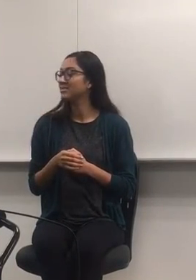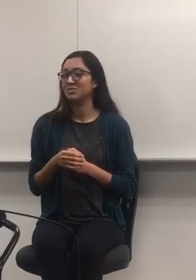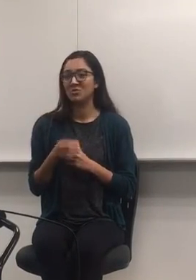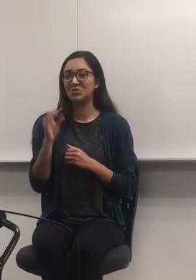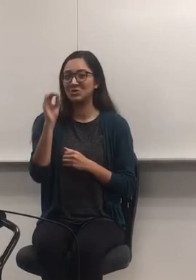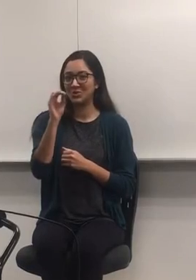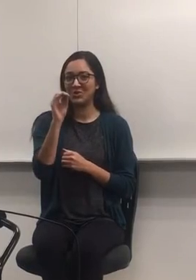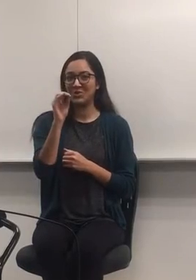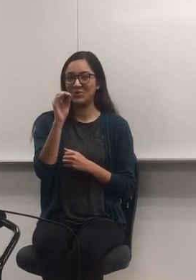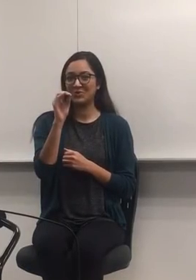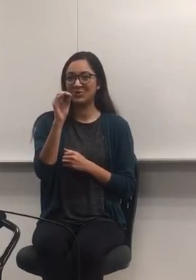0.